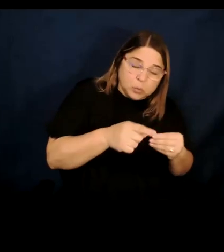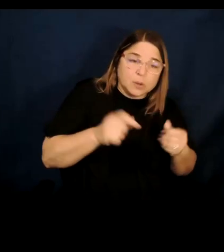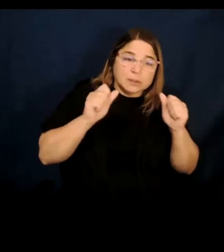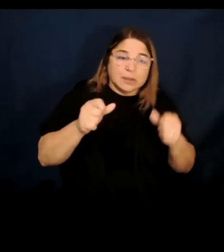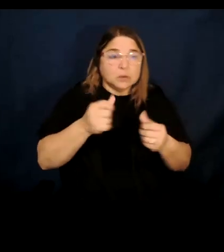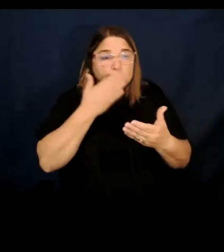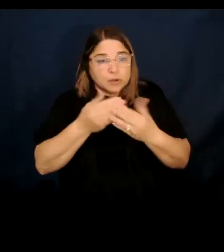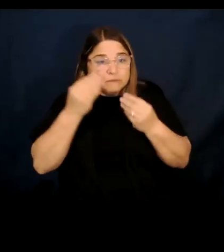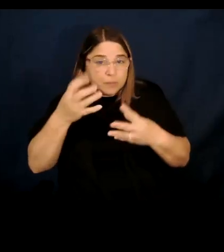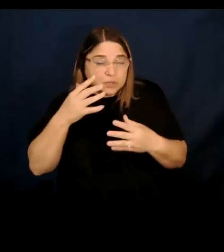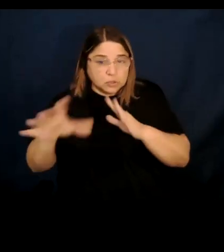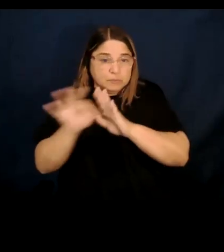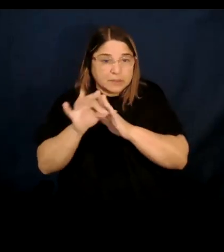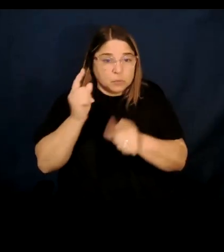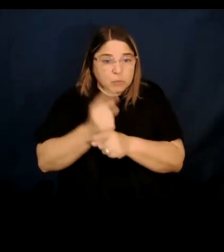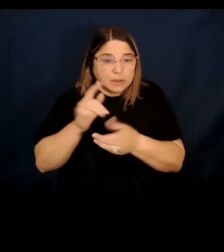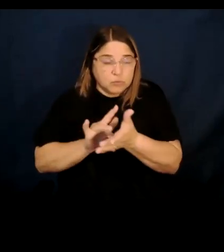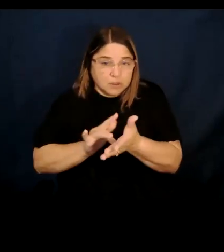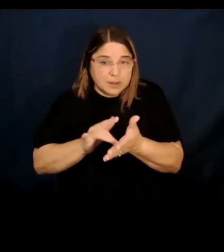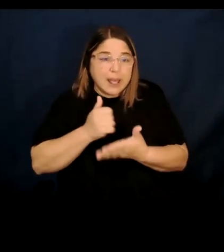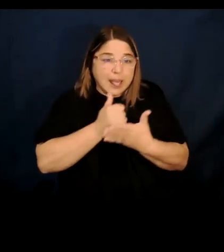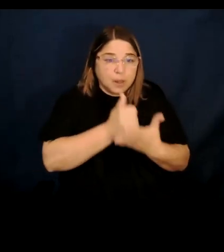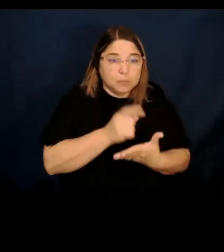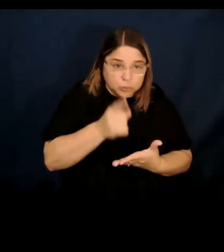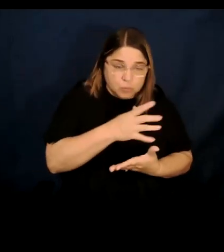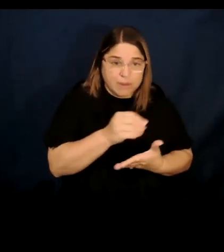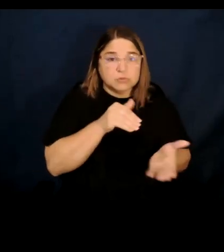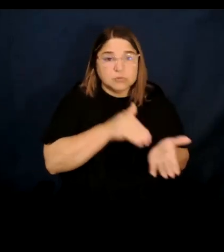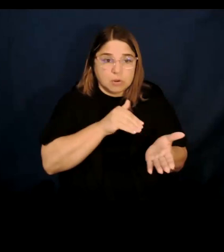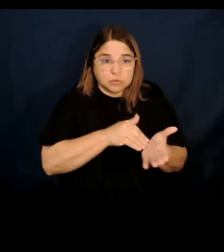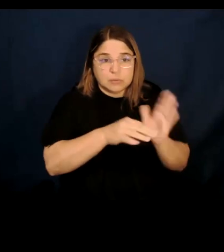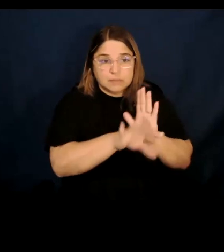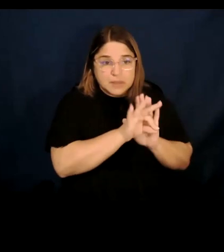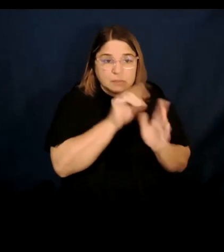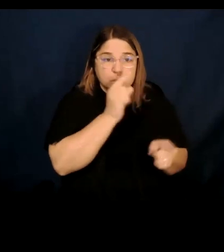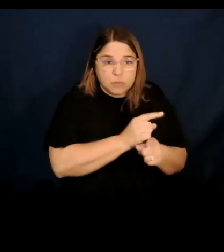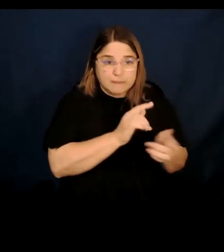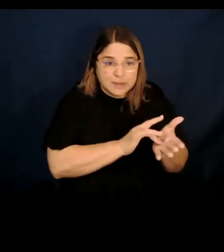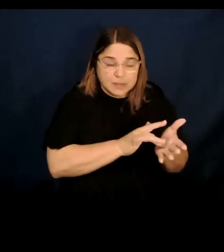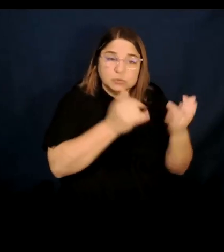selectivity, and in fact, help you and your prescribers make the best choices today and for the rest of your life.